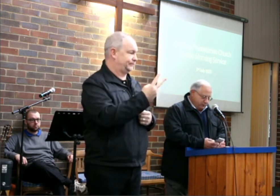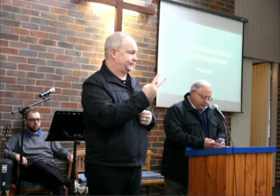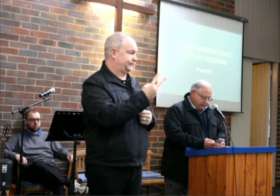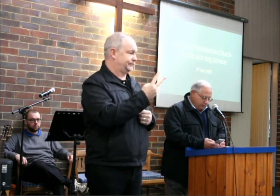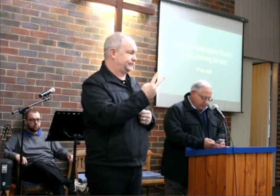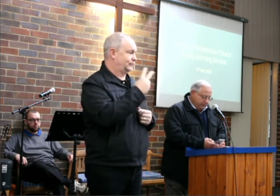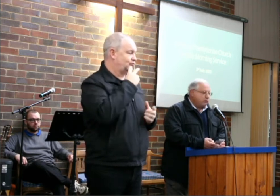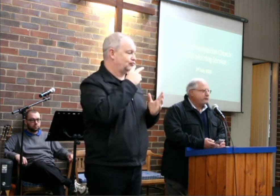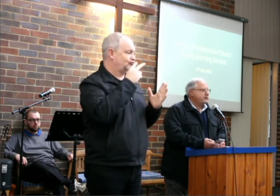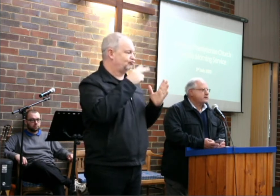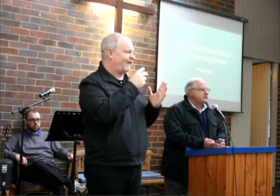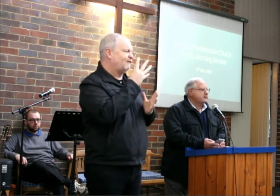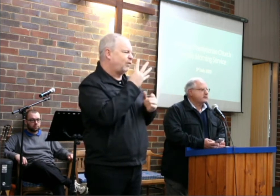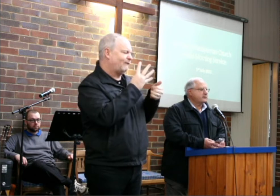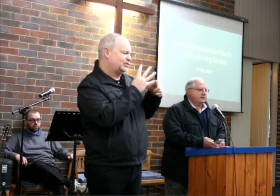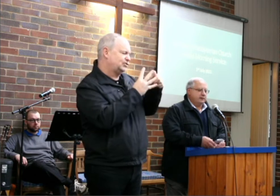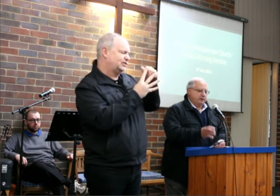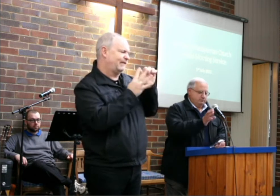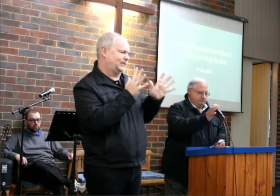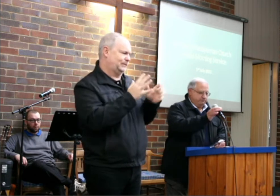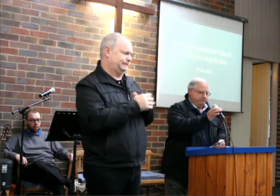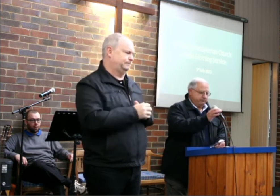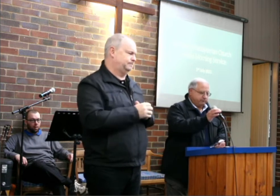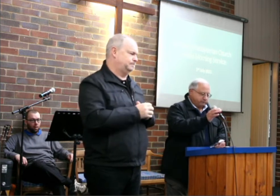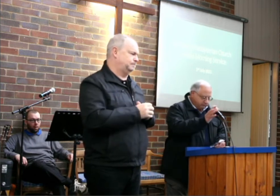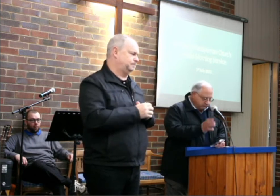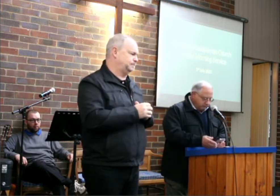going to read only four verses.